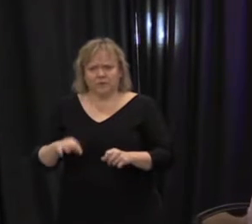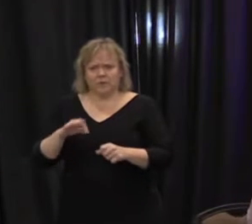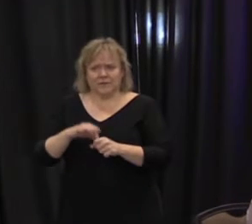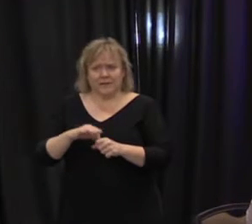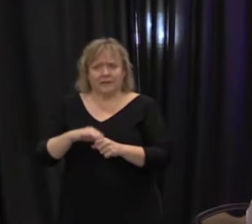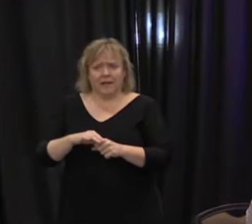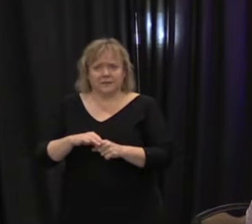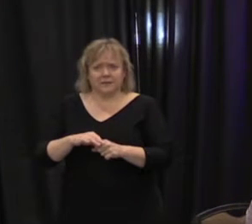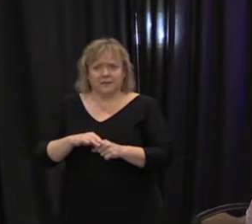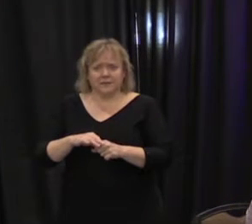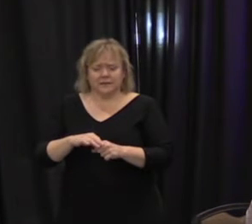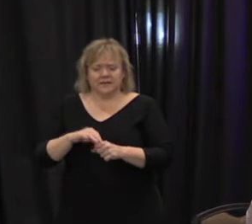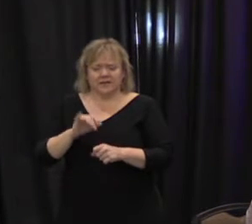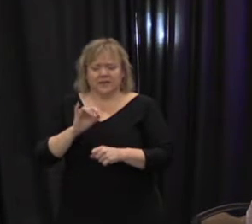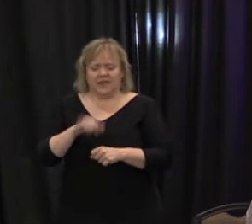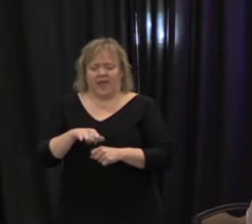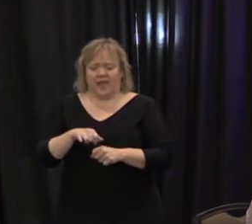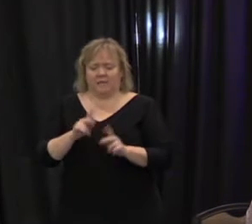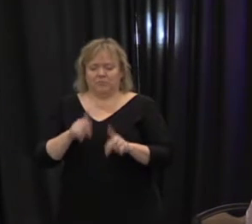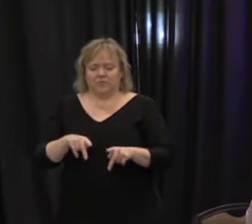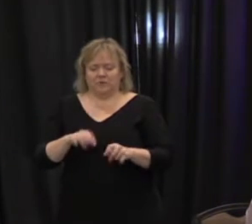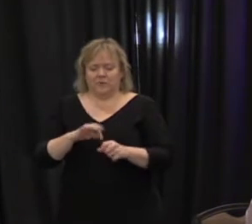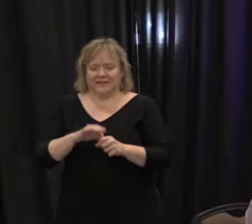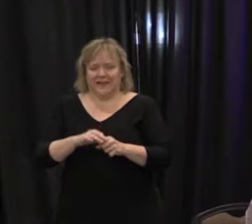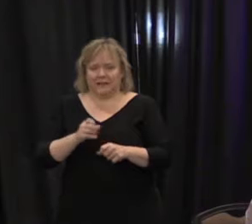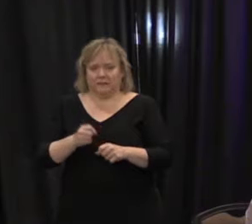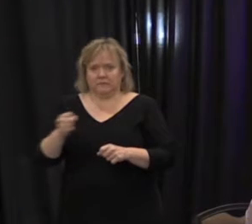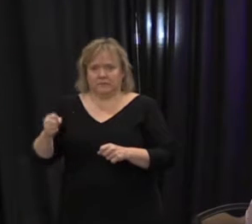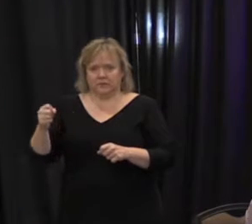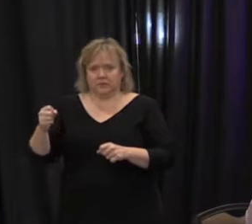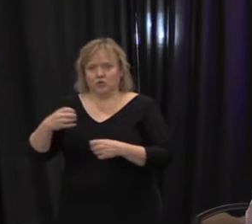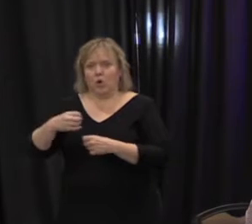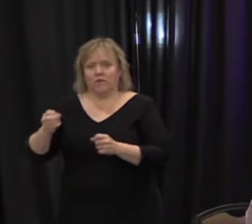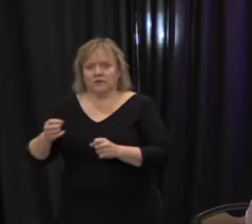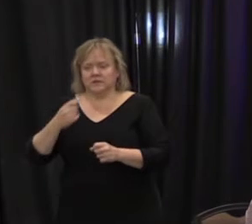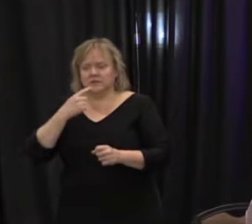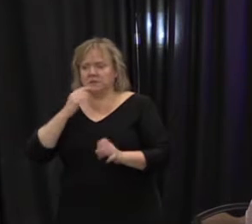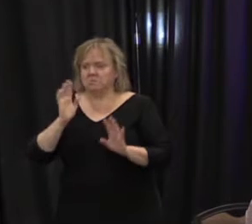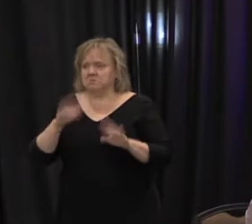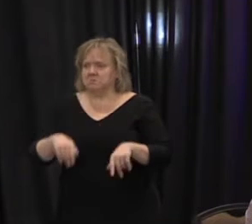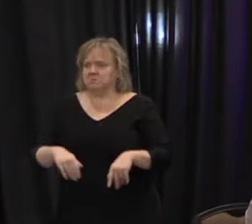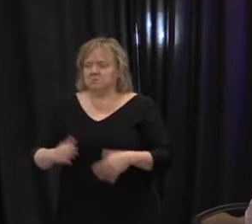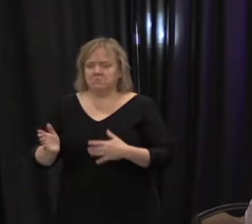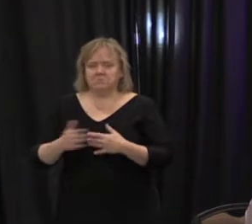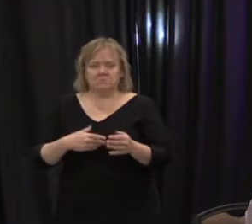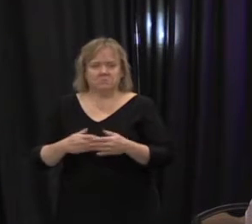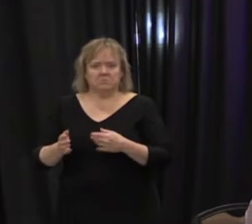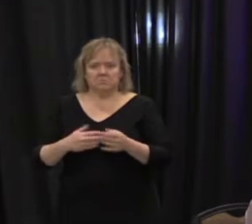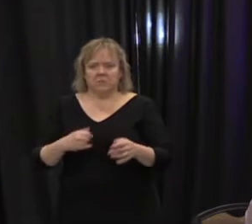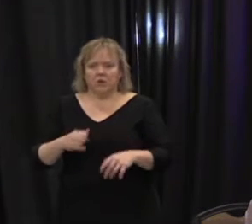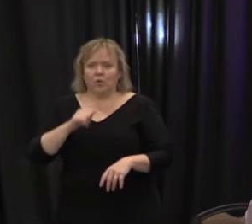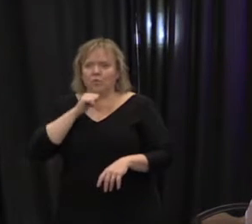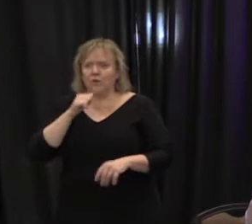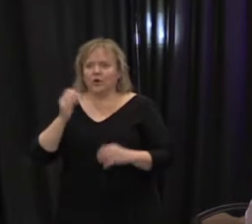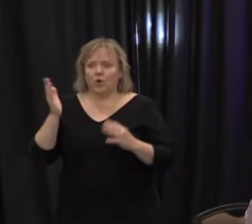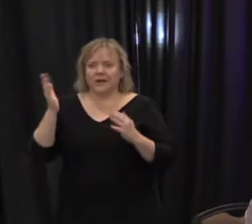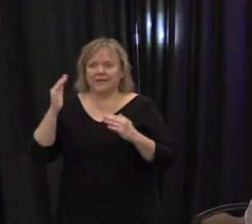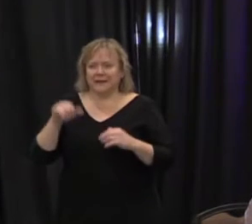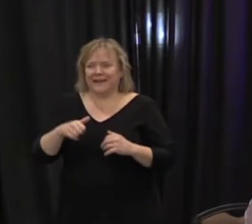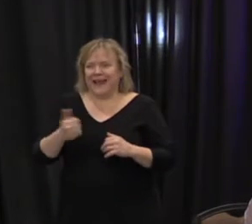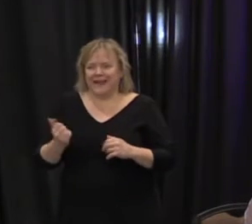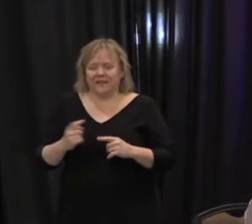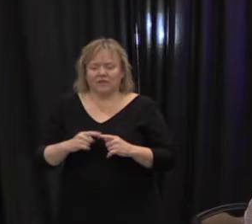those conversations. And the answer was, it isn't going to matter to us because we don't expect anything from